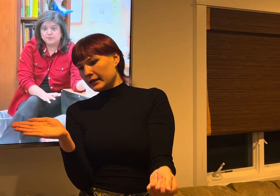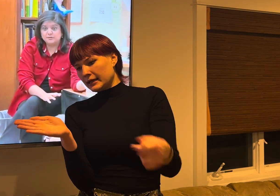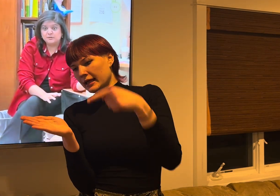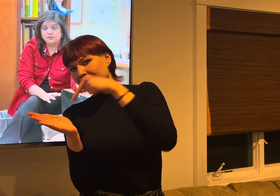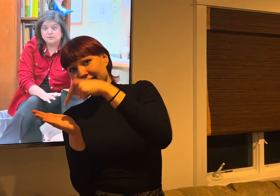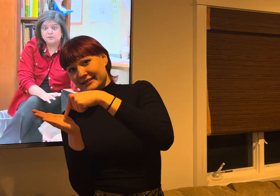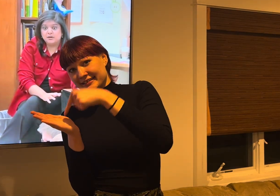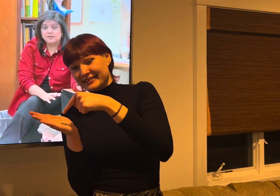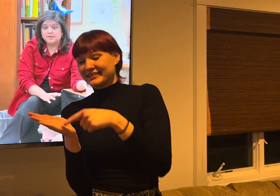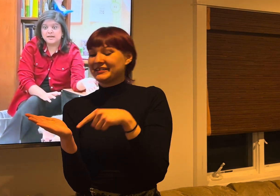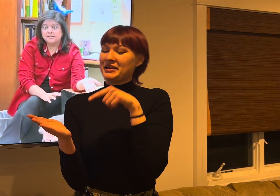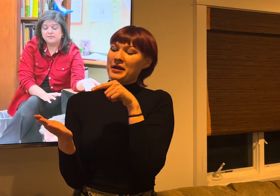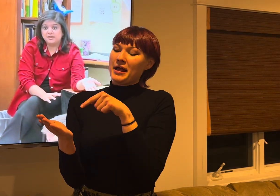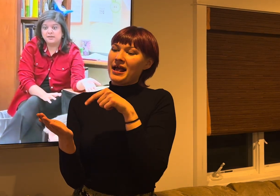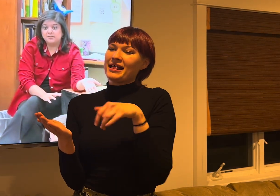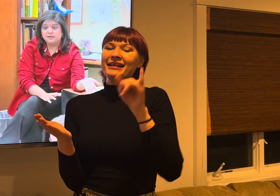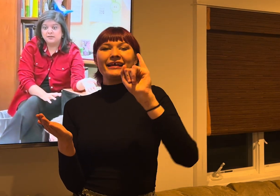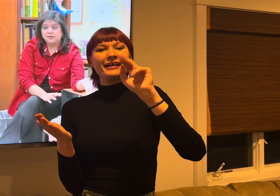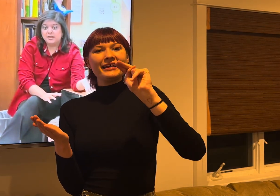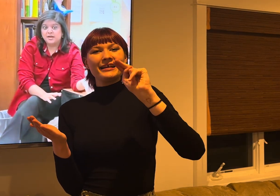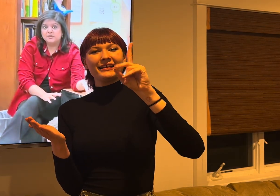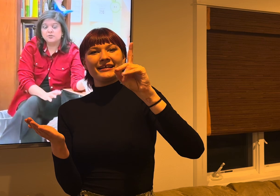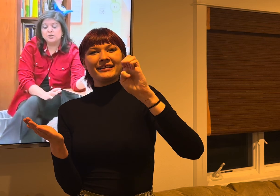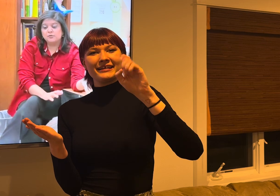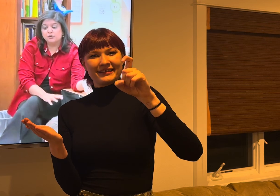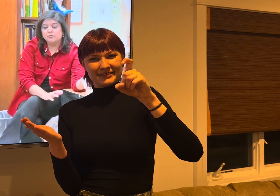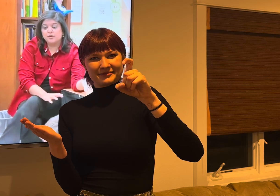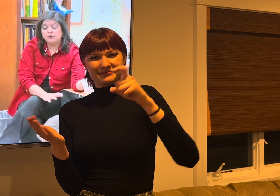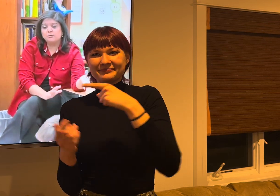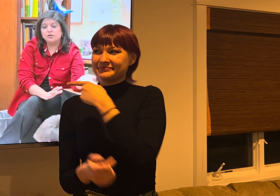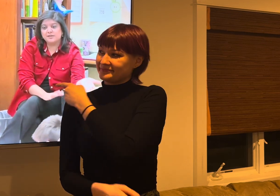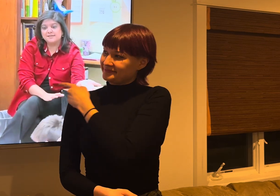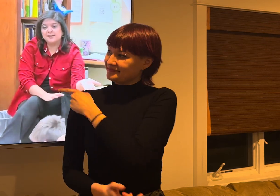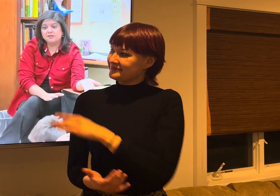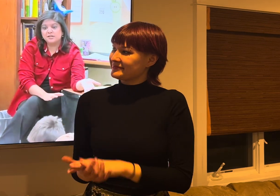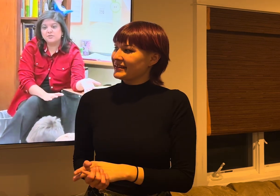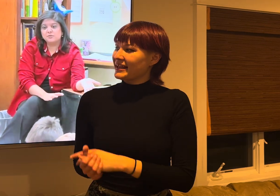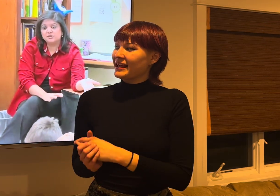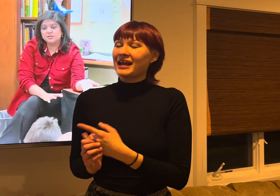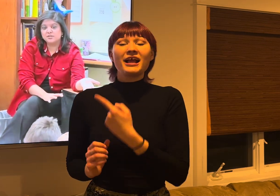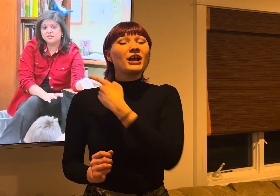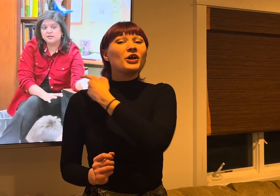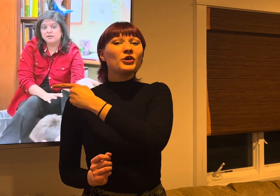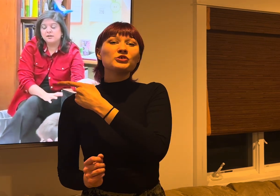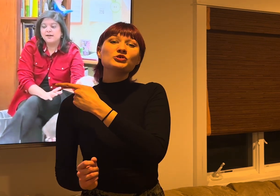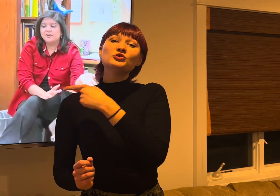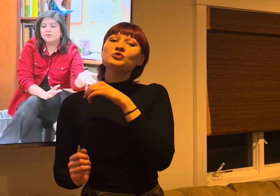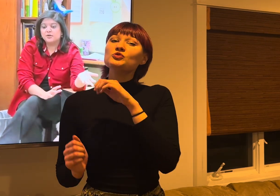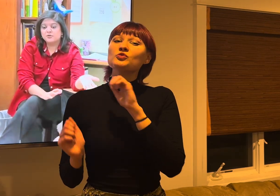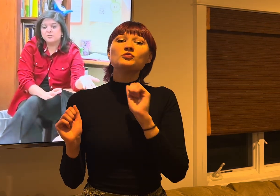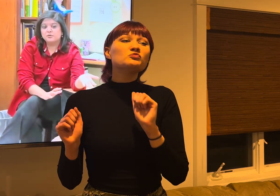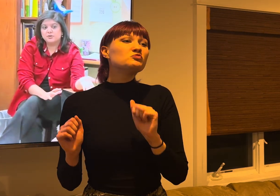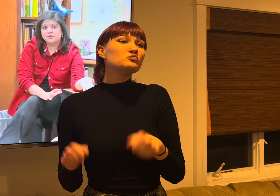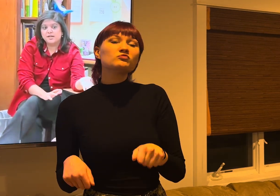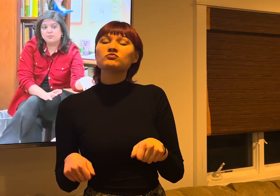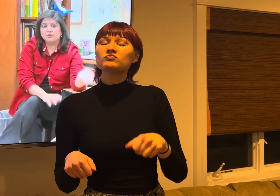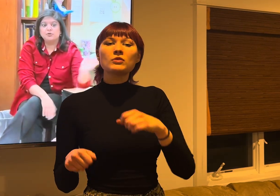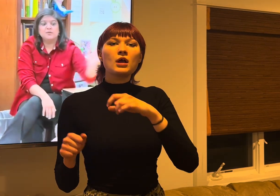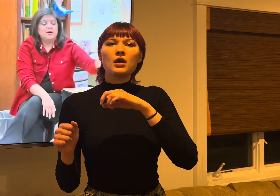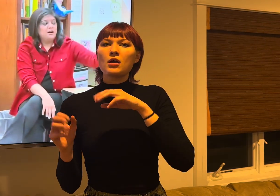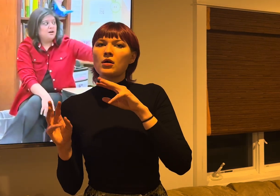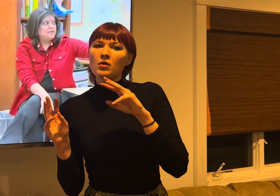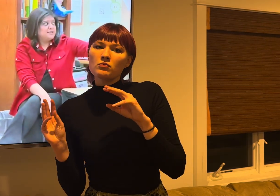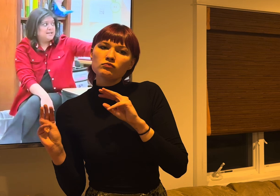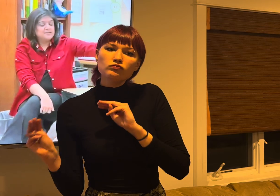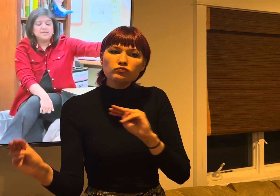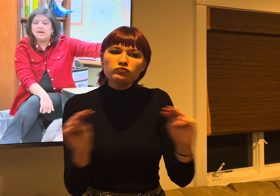scamper groups on this activity. Okay, so we're going to move around the room. You're going to settle into a position, and you're going to work with your scamper